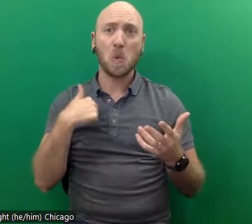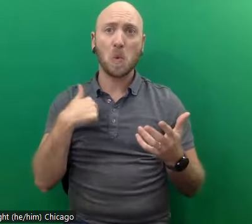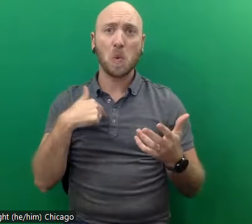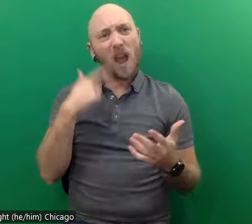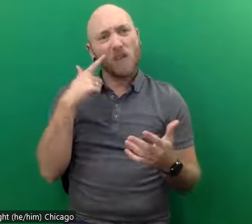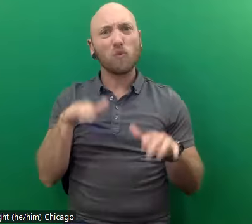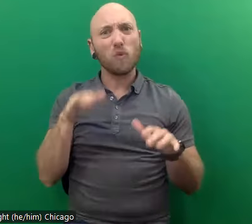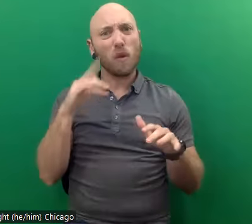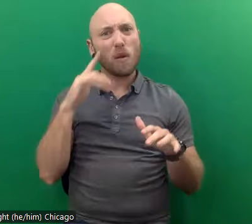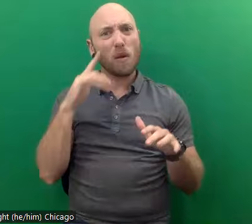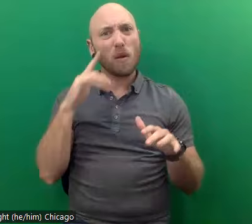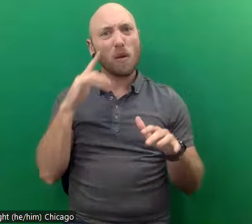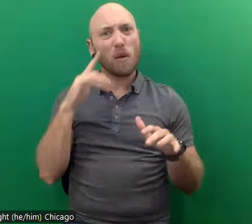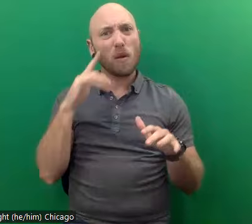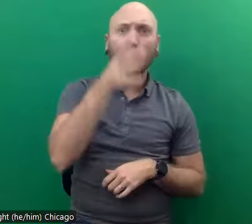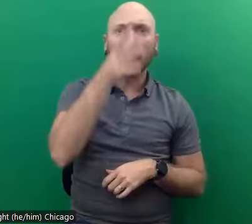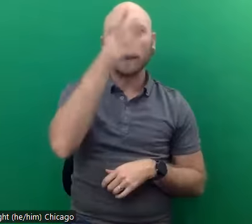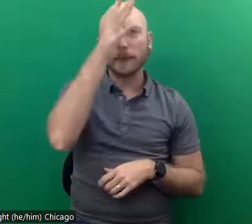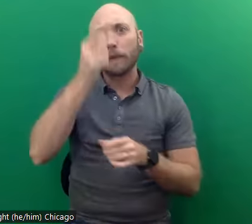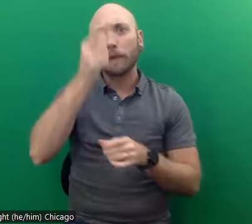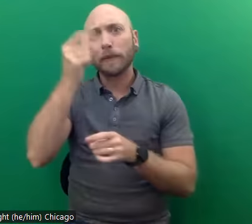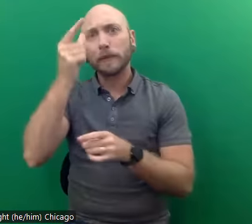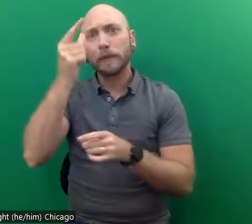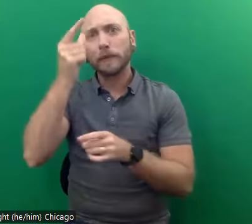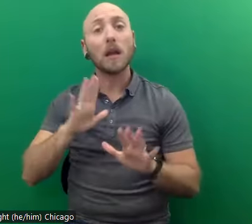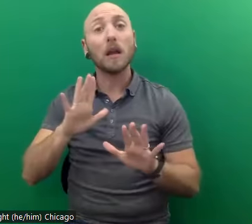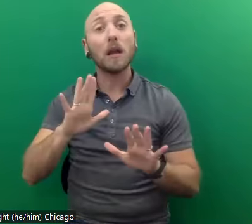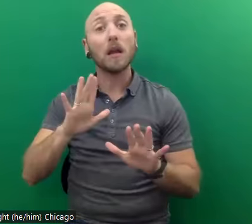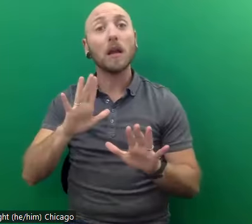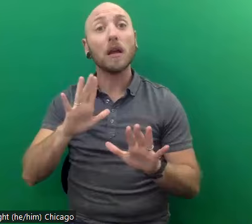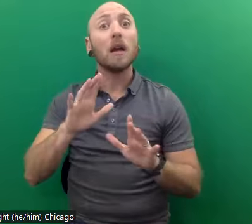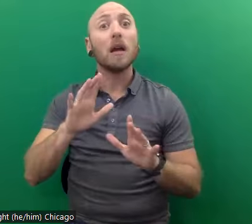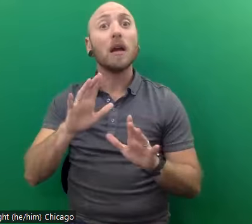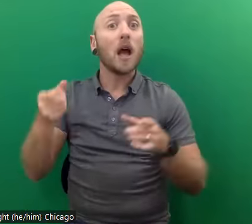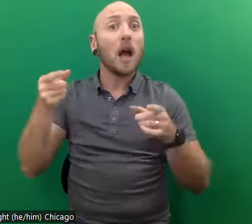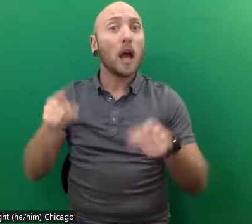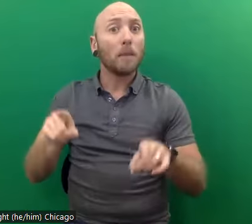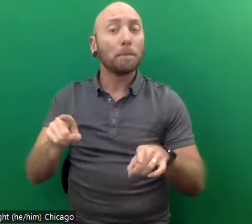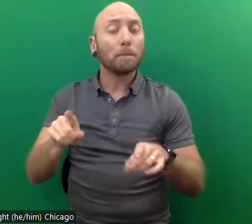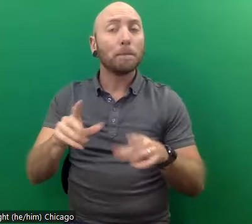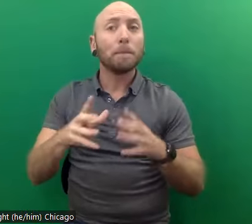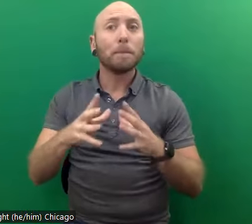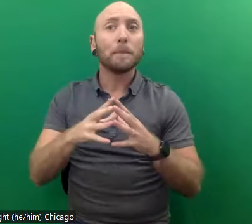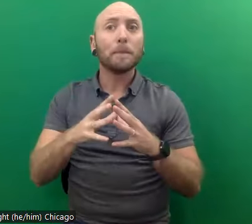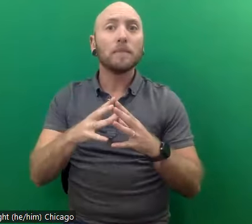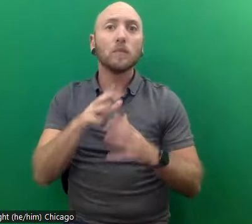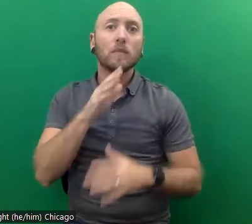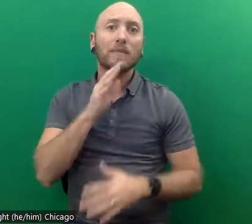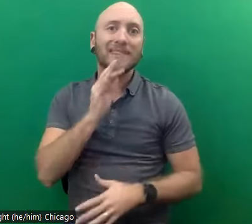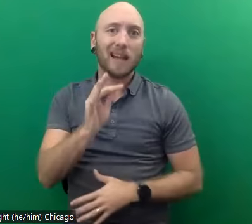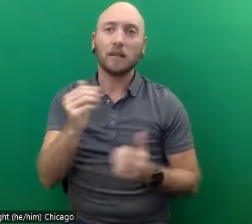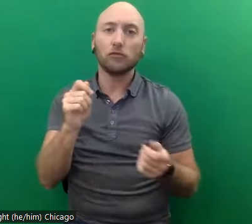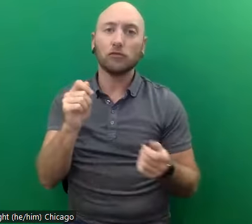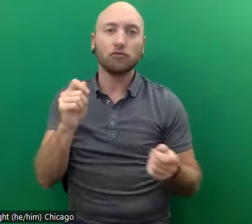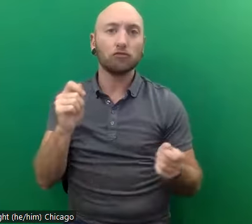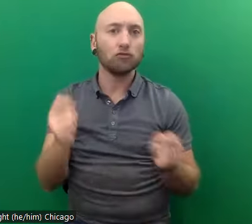up. Everything changed for me when I was 9 years old in third grade, sitting in school one